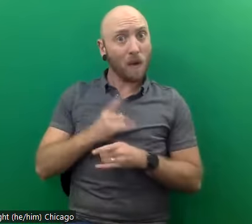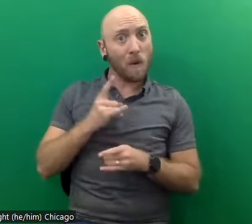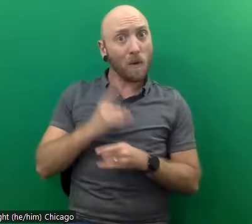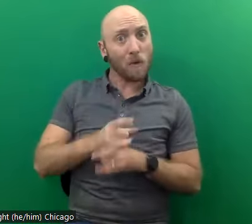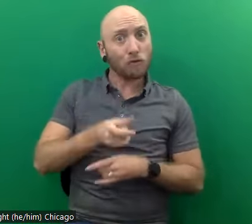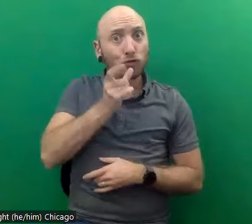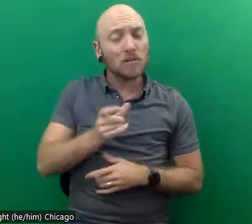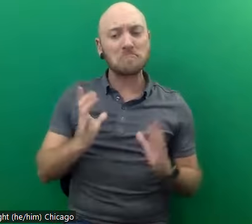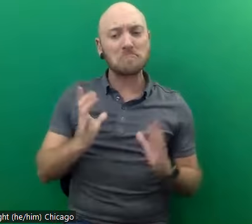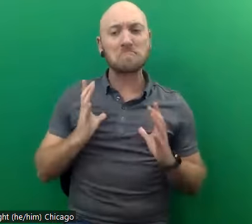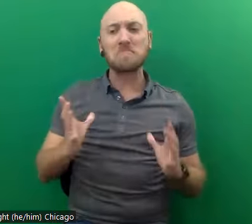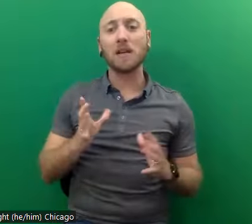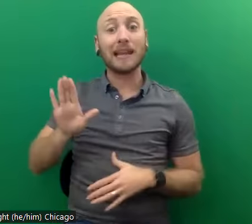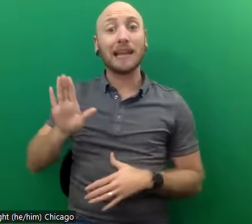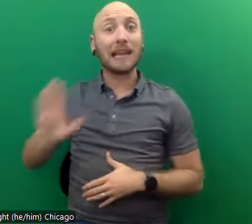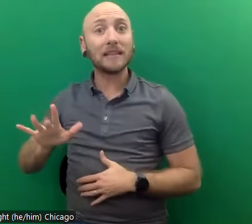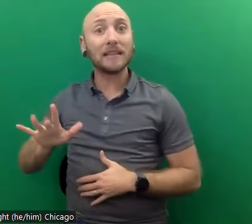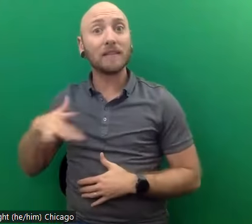all I cared about.